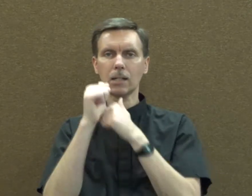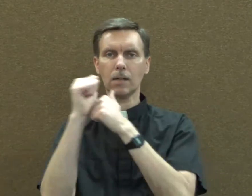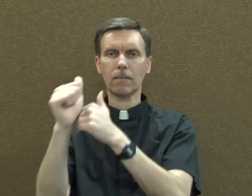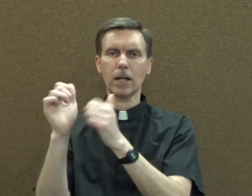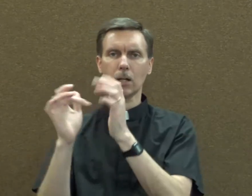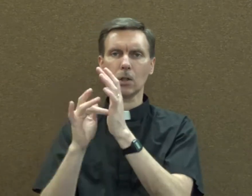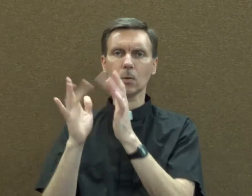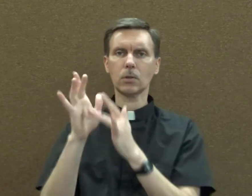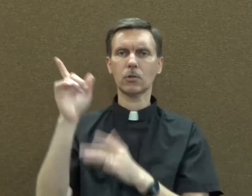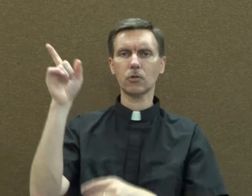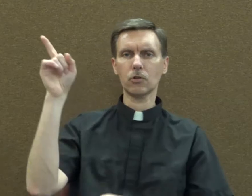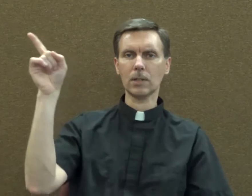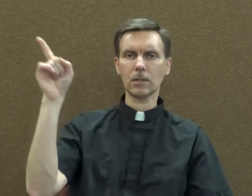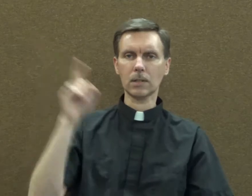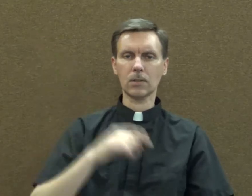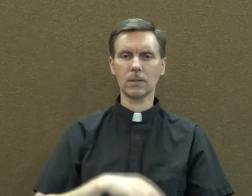not follow Jesus?